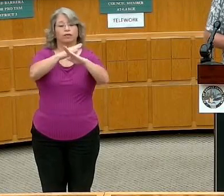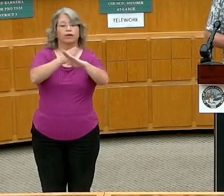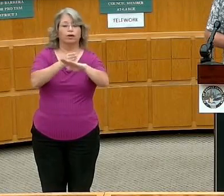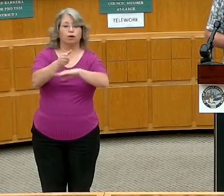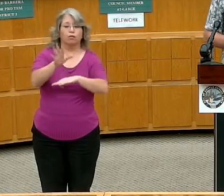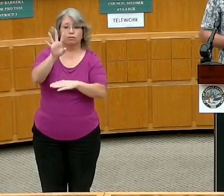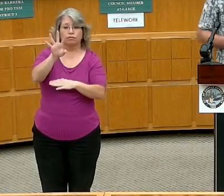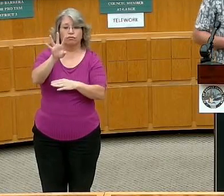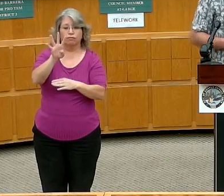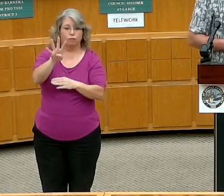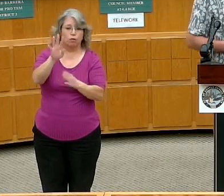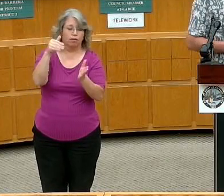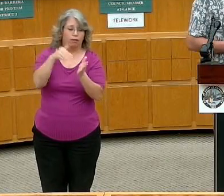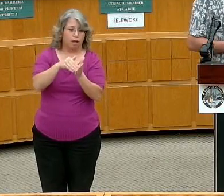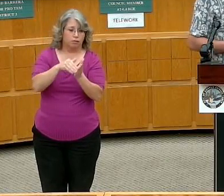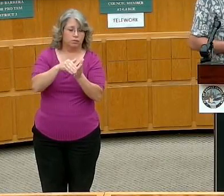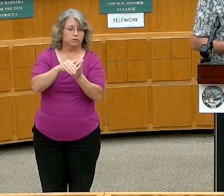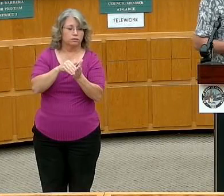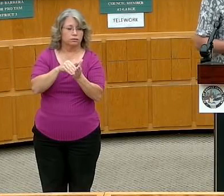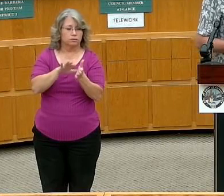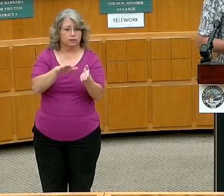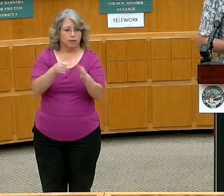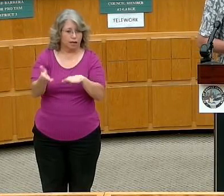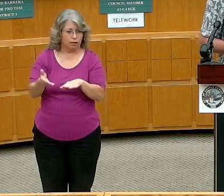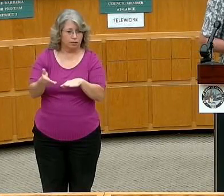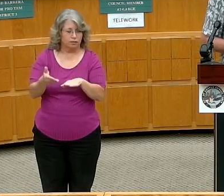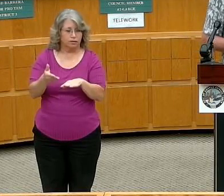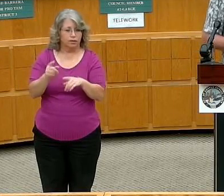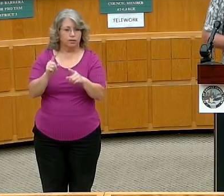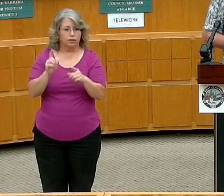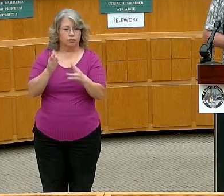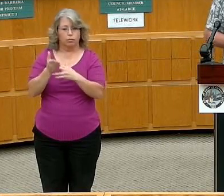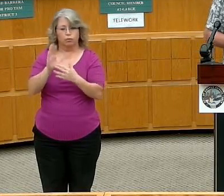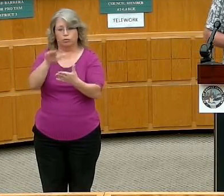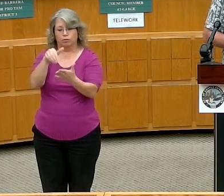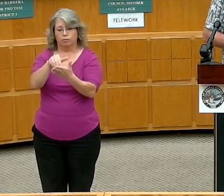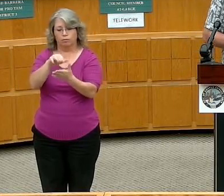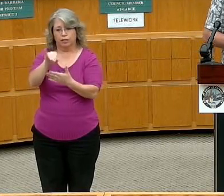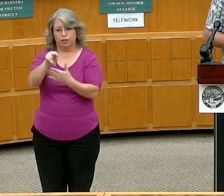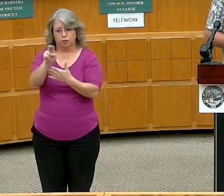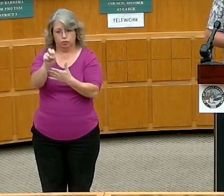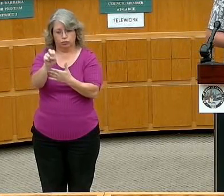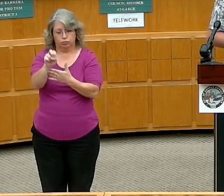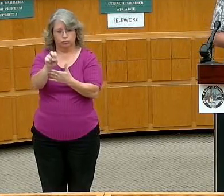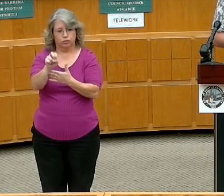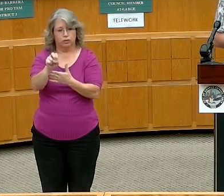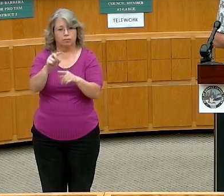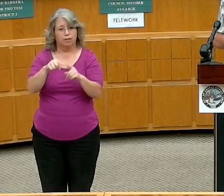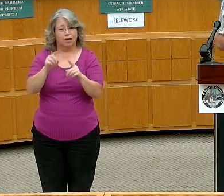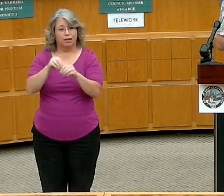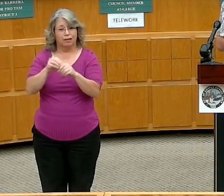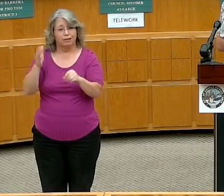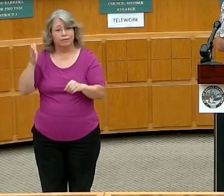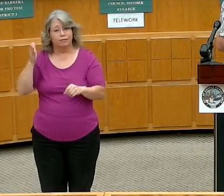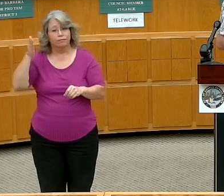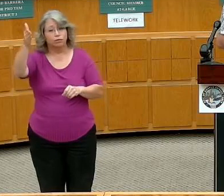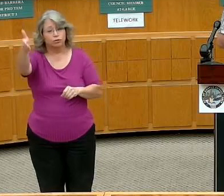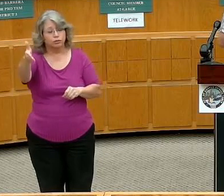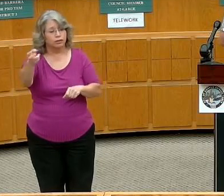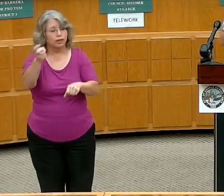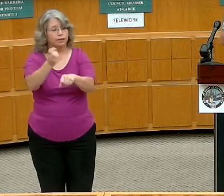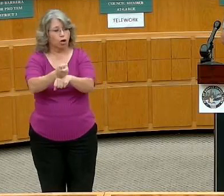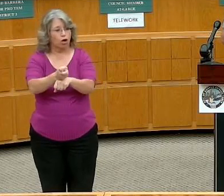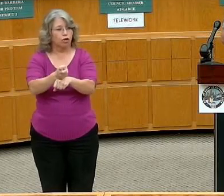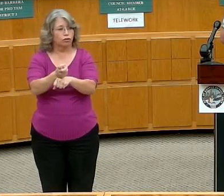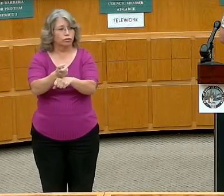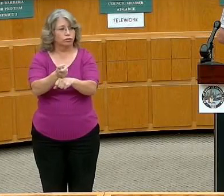middle of June, and even more than that. But in the future, it's kind of hard to tell, but it is going